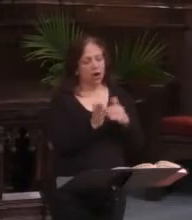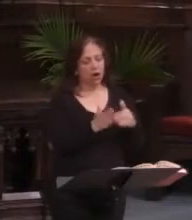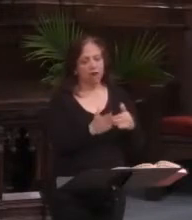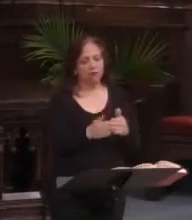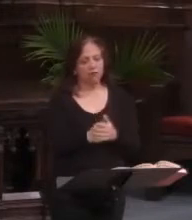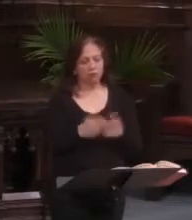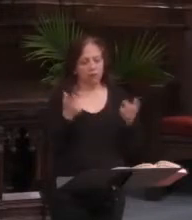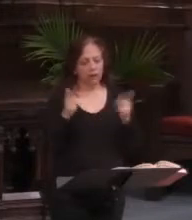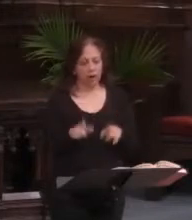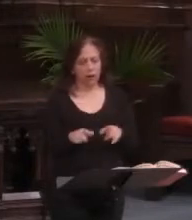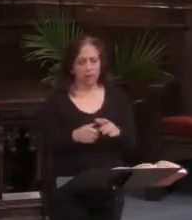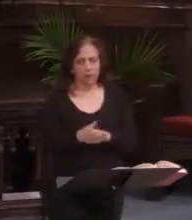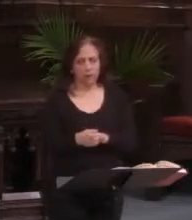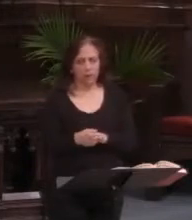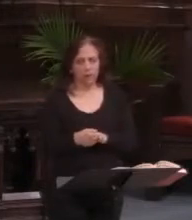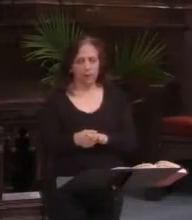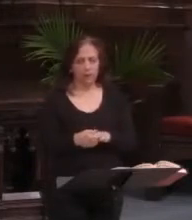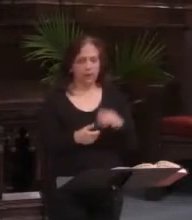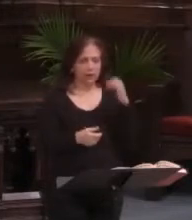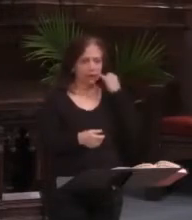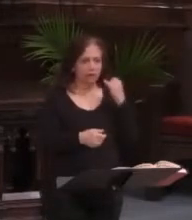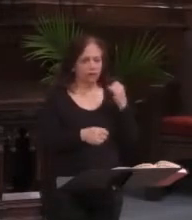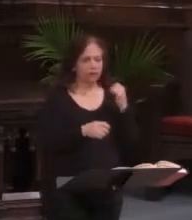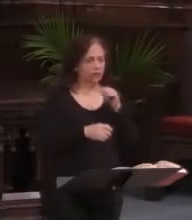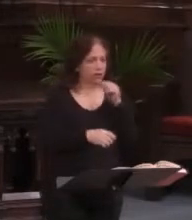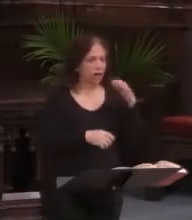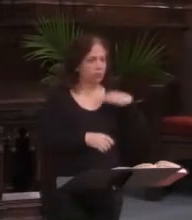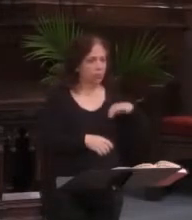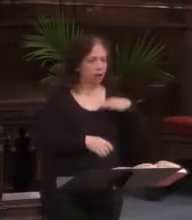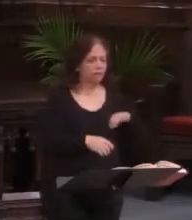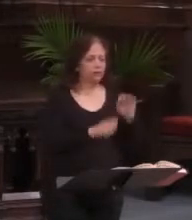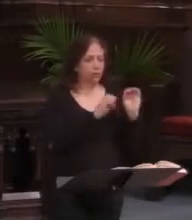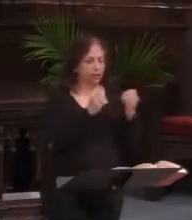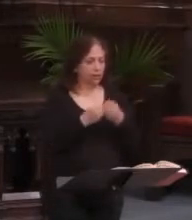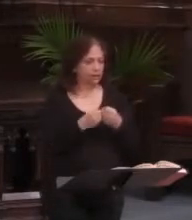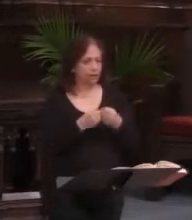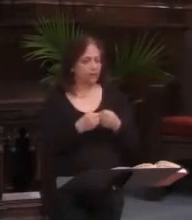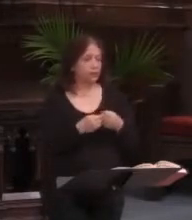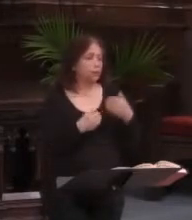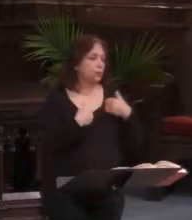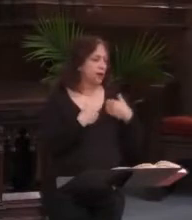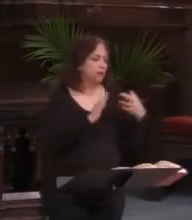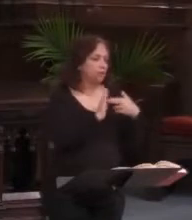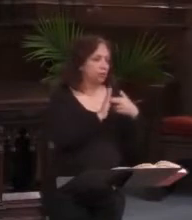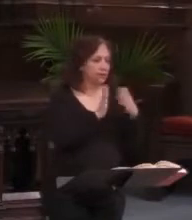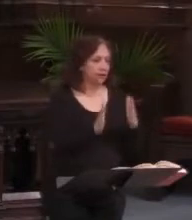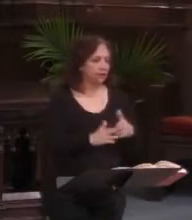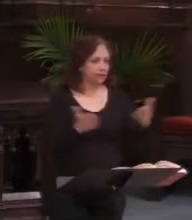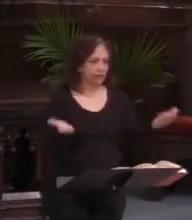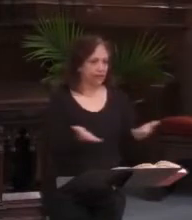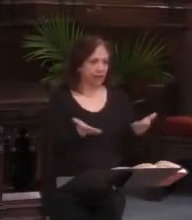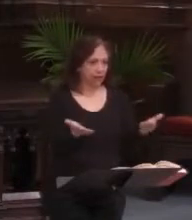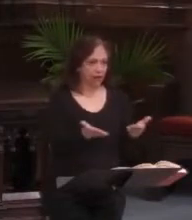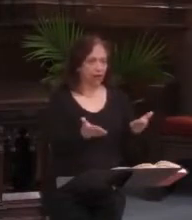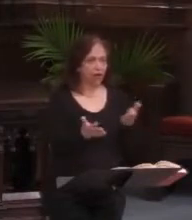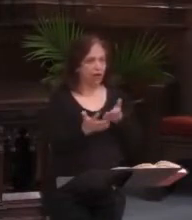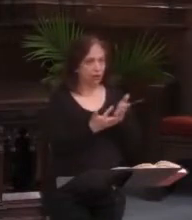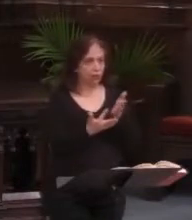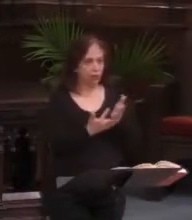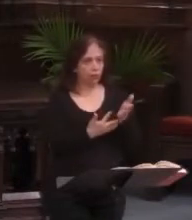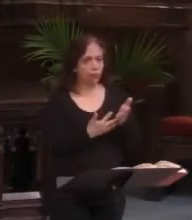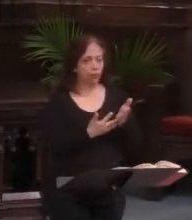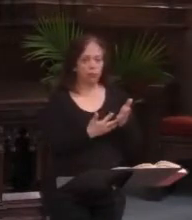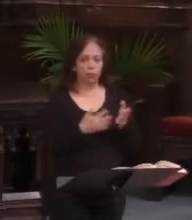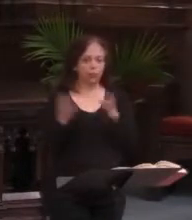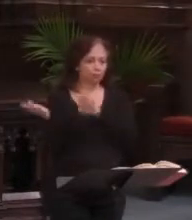would happen is these nonprofits and organizations would have representatives present. They would process through Drew Hall,